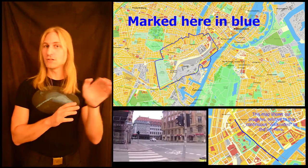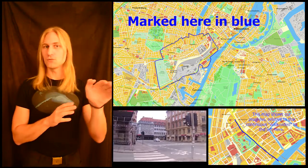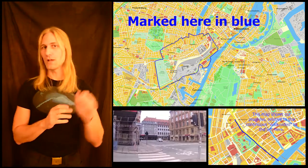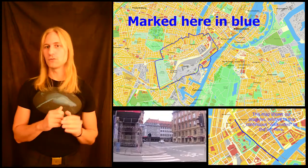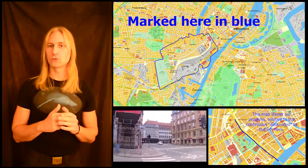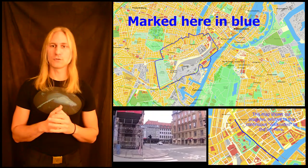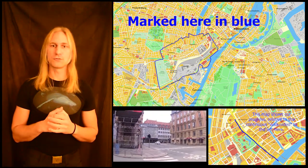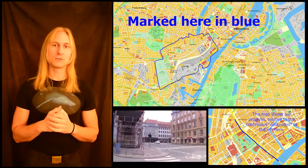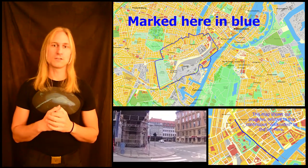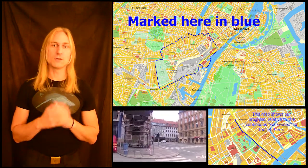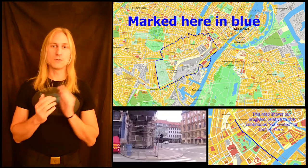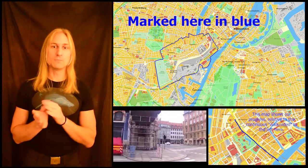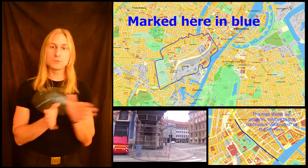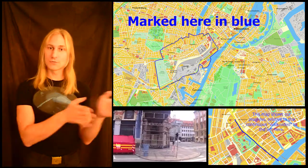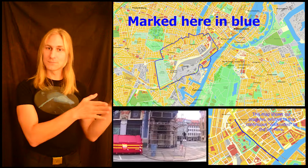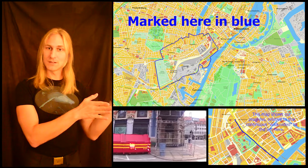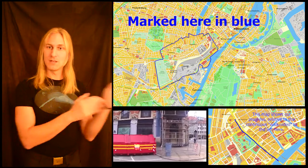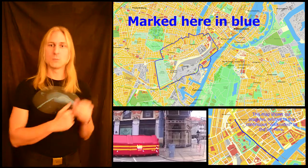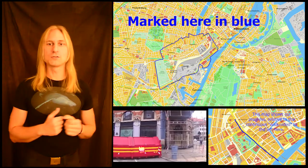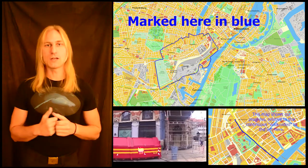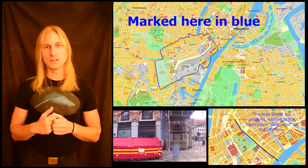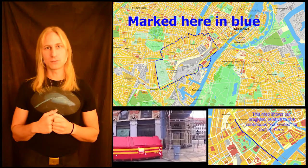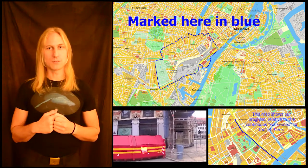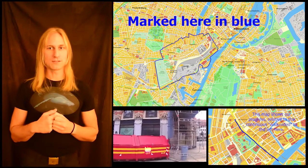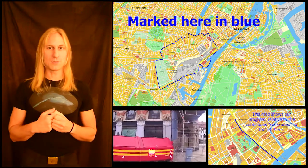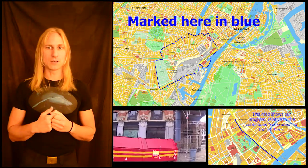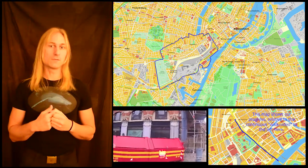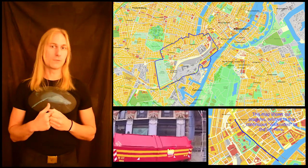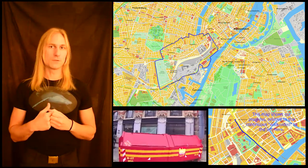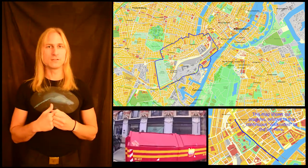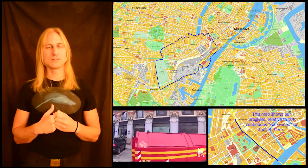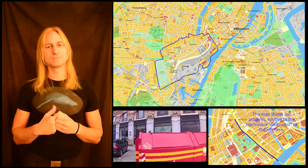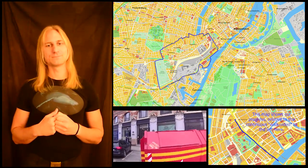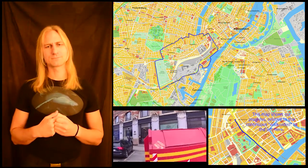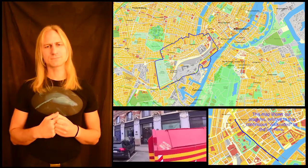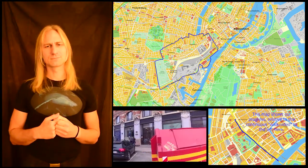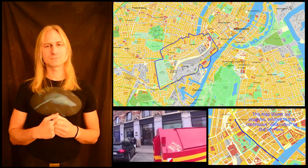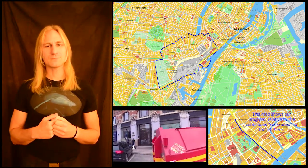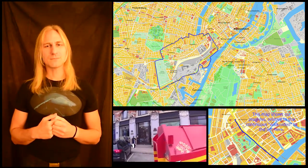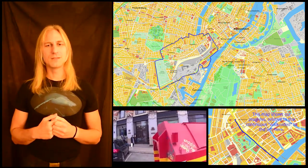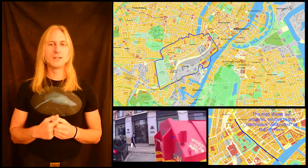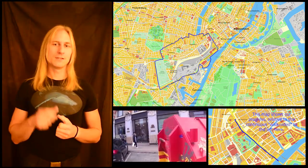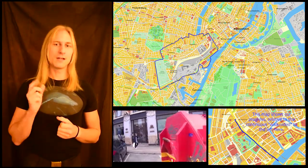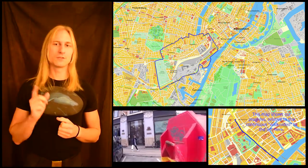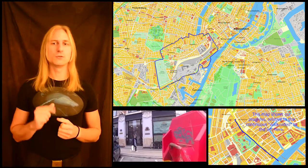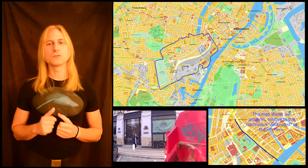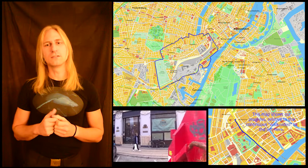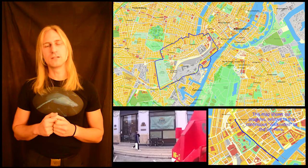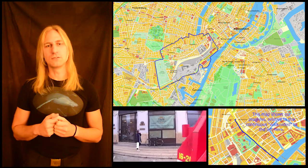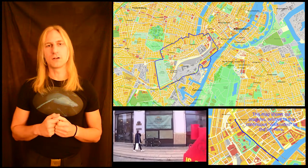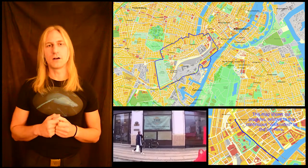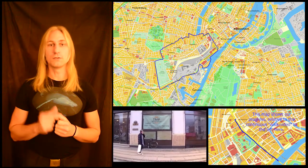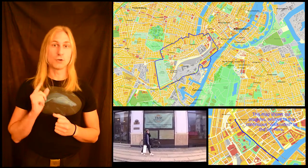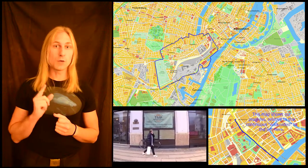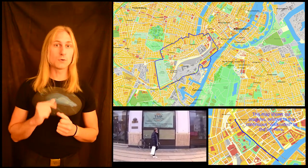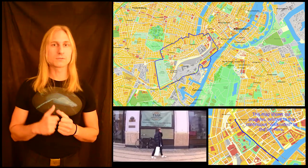the bridge you had to cross to get over the moat when travelling to that area from the city. The other two train